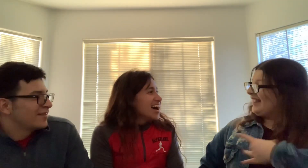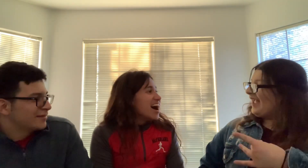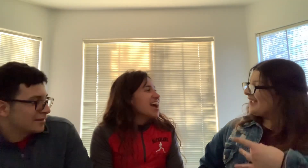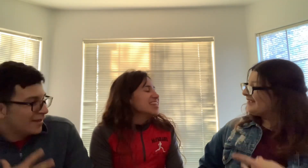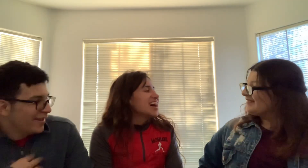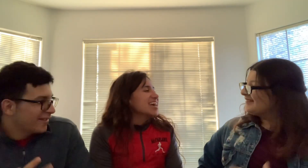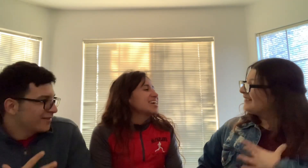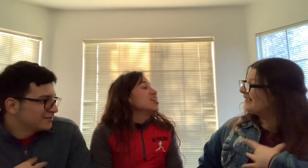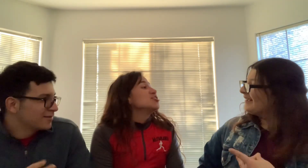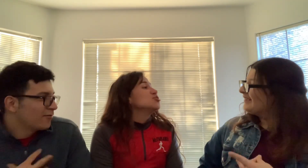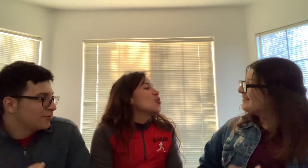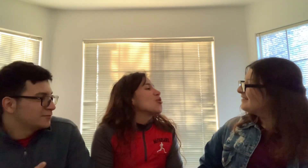cheese. I like